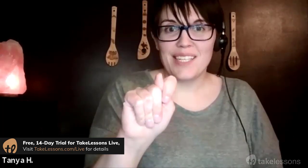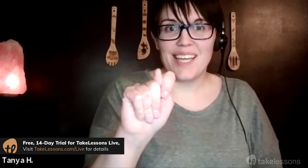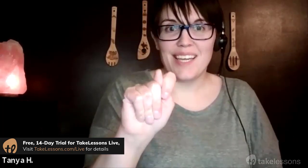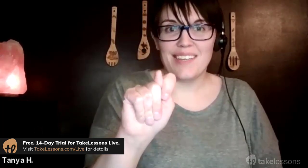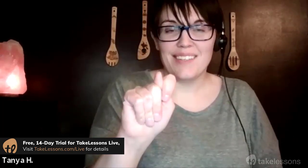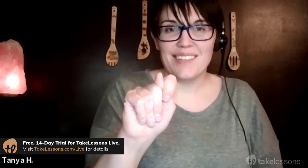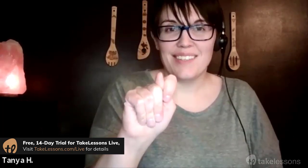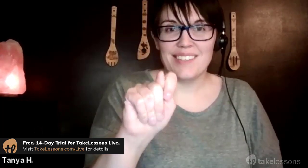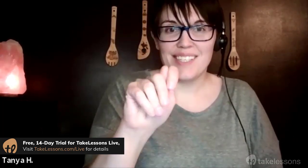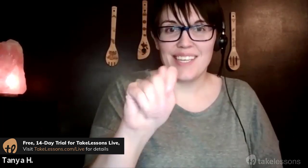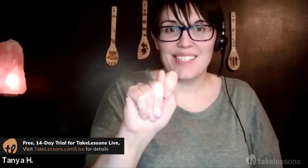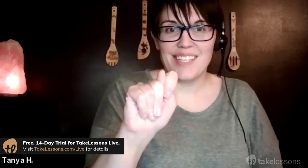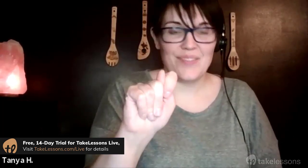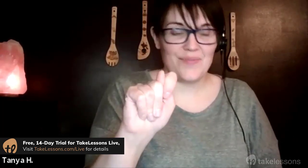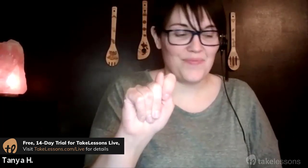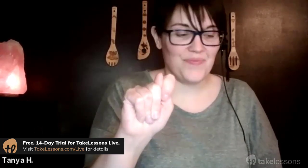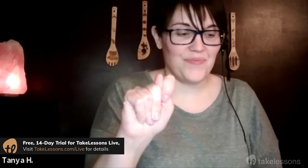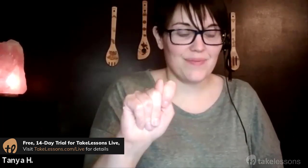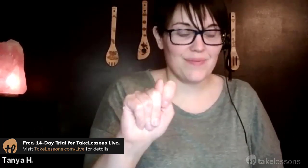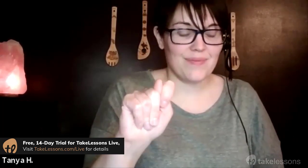TT, TT.